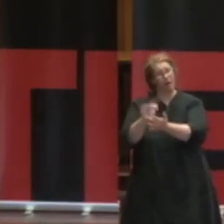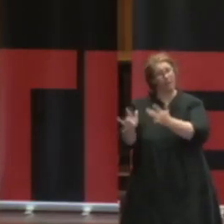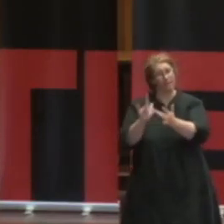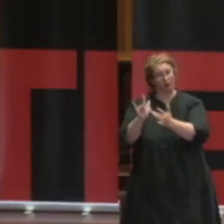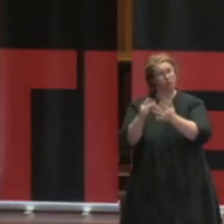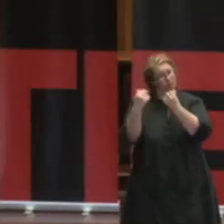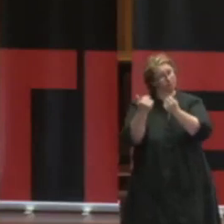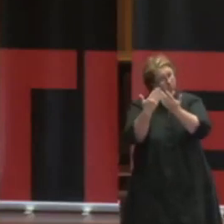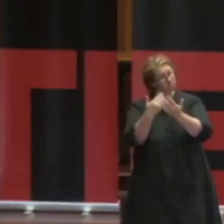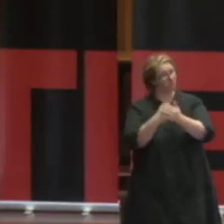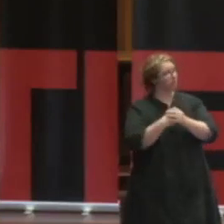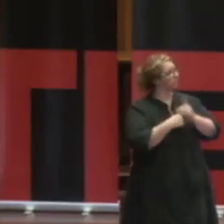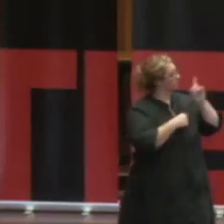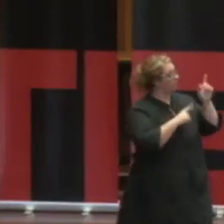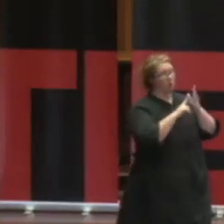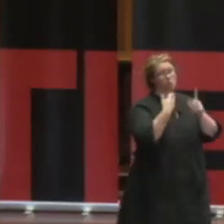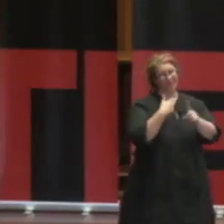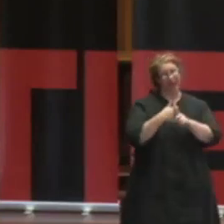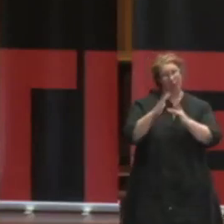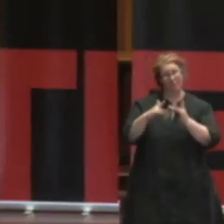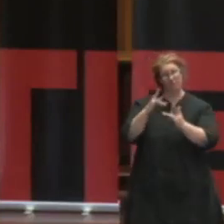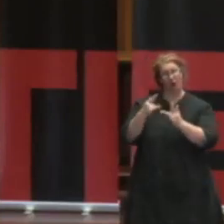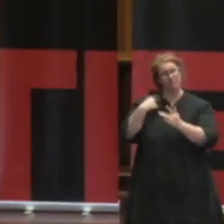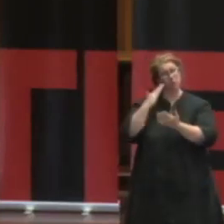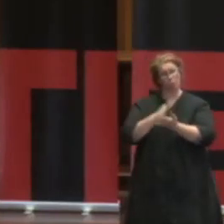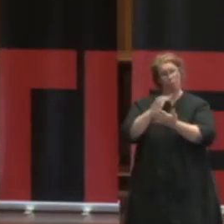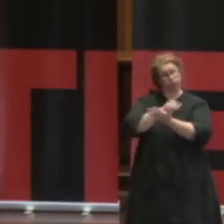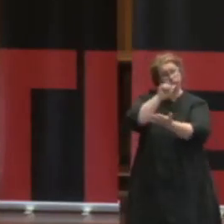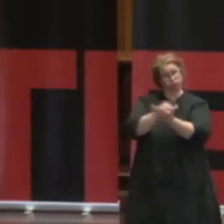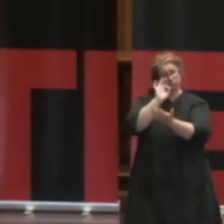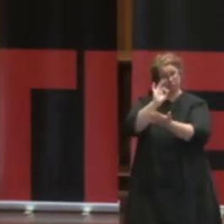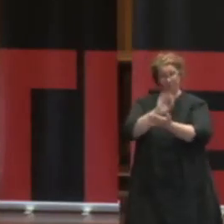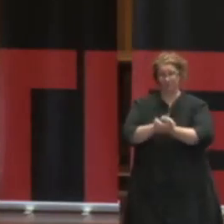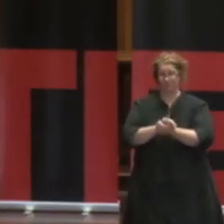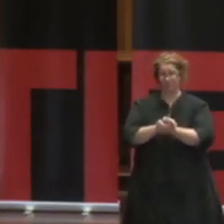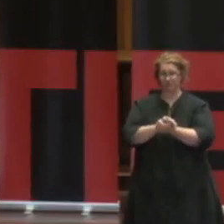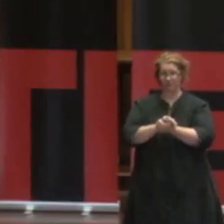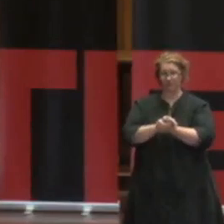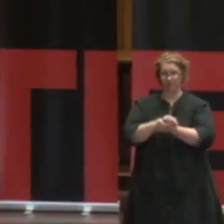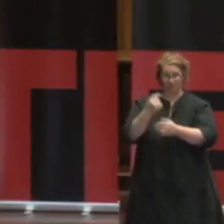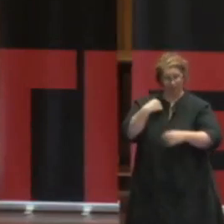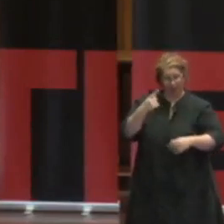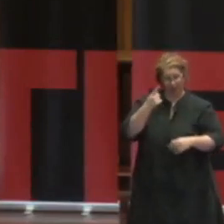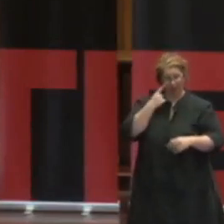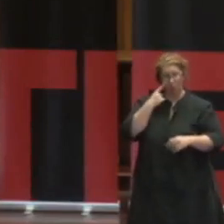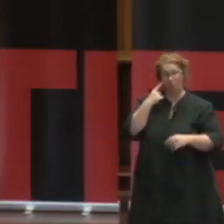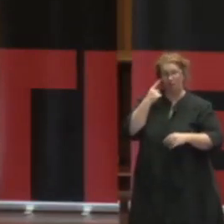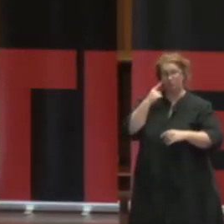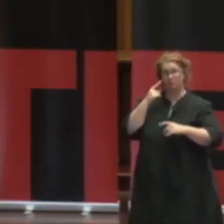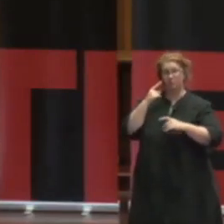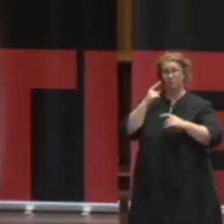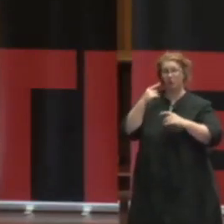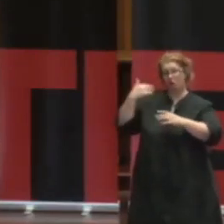title and it's got UK in the title, so it's got to be accurate. Anyway, I went to a timeline of modern inventions, and I plotted